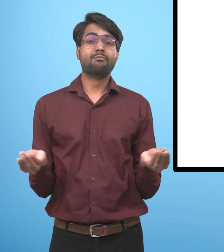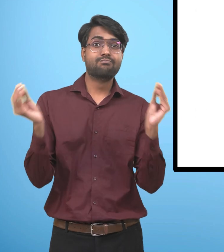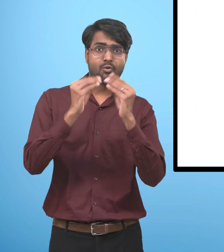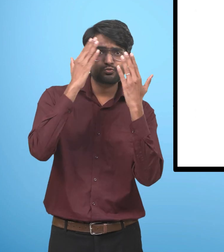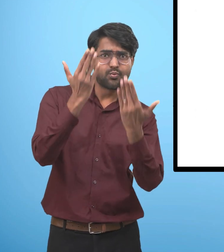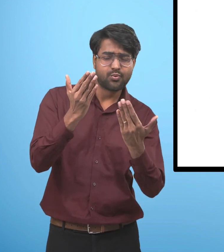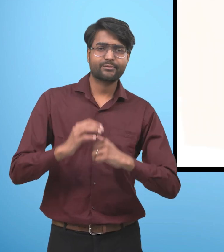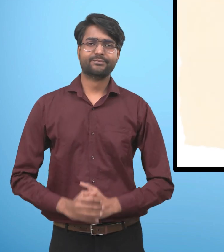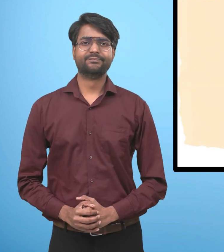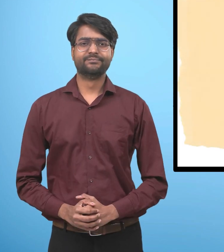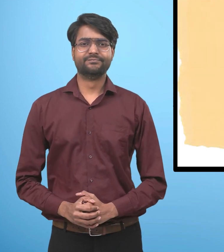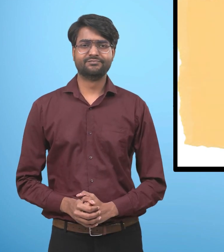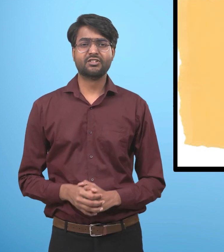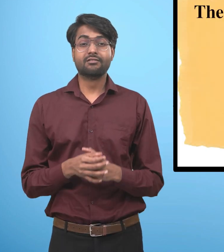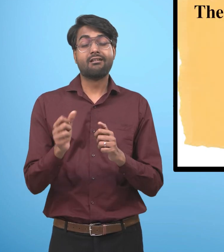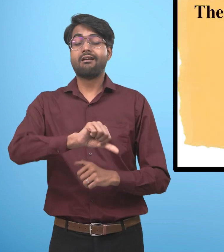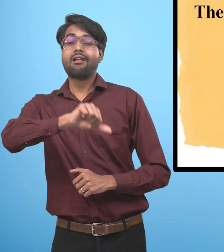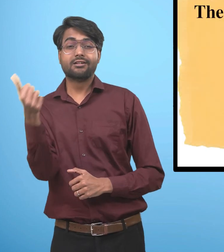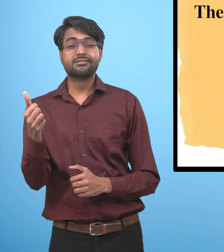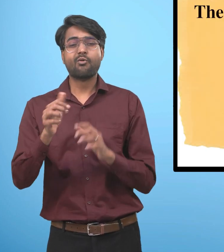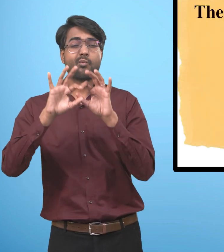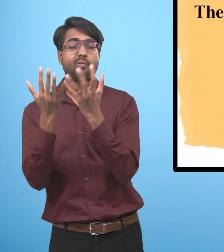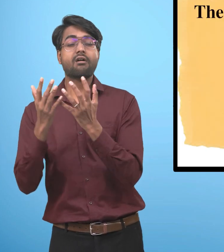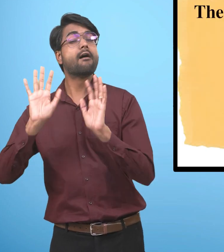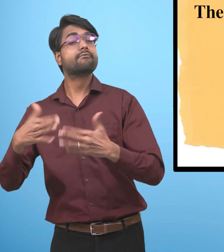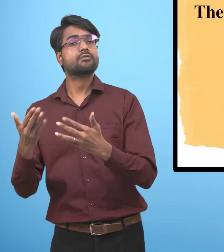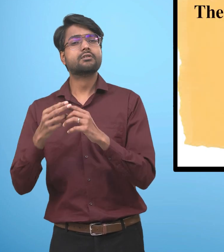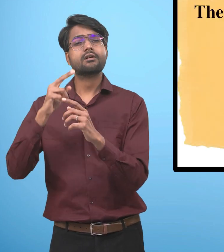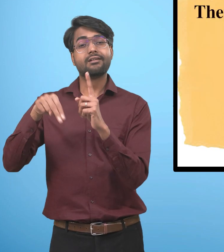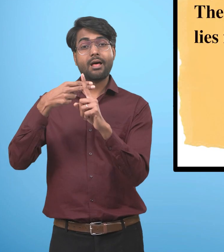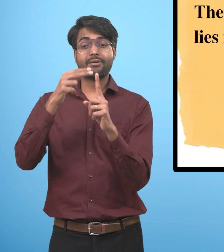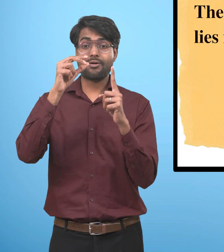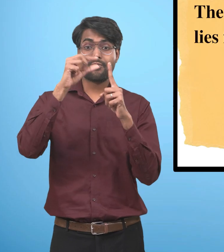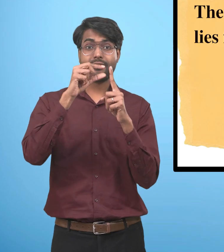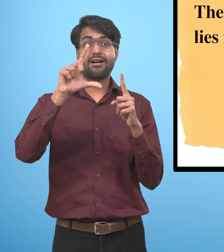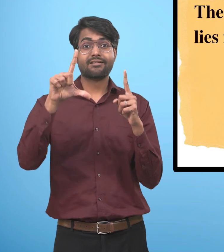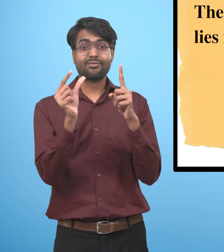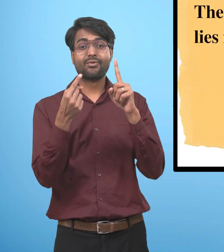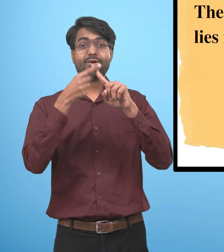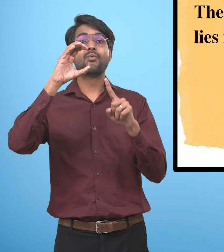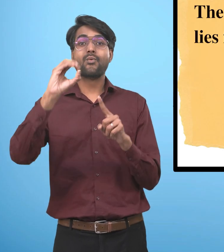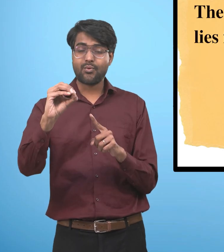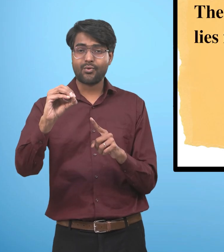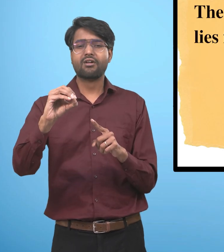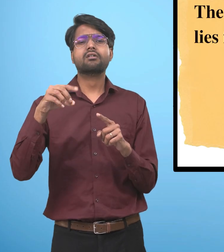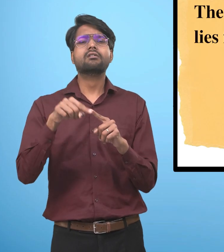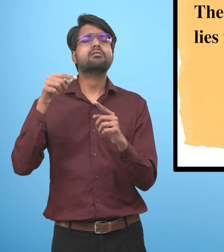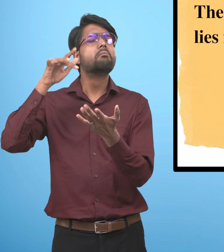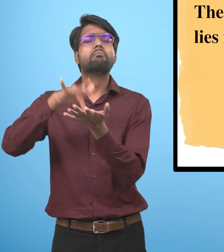More to know. There is another object called Pluto that lies farther than Neptune and